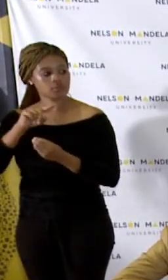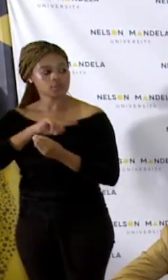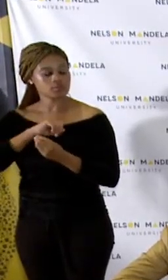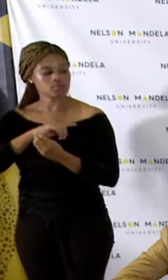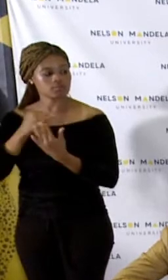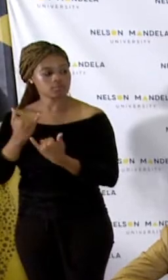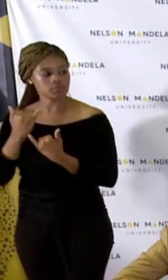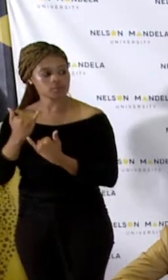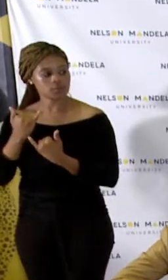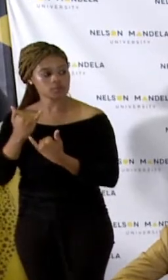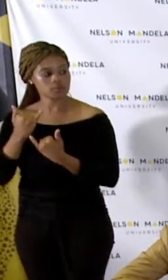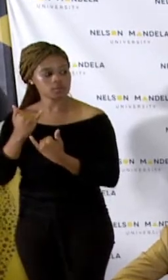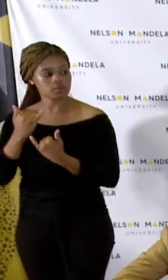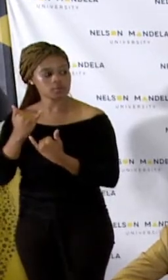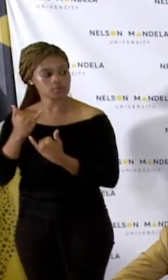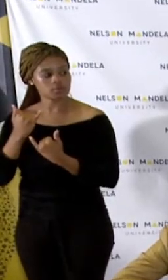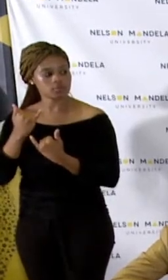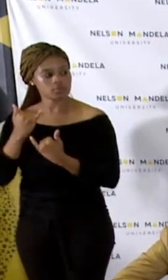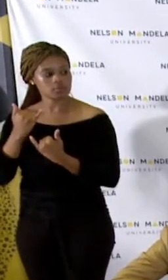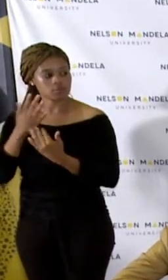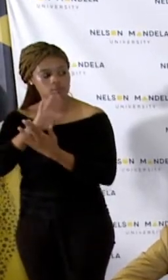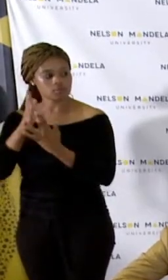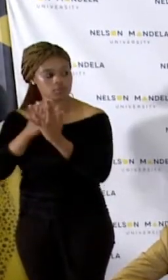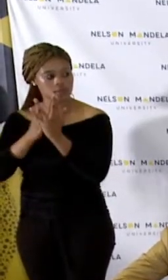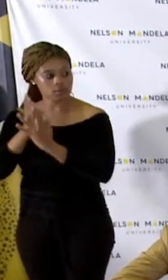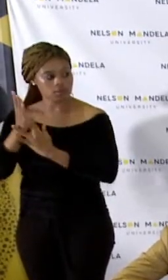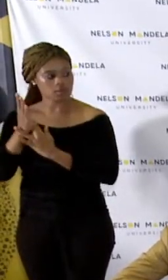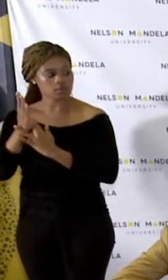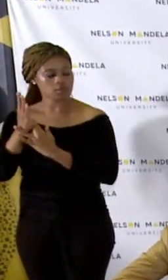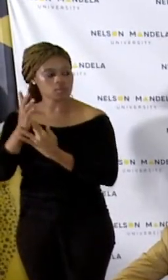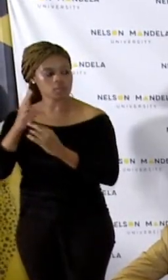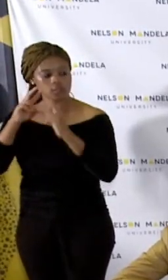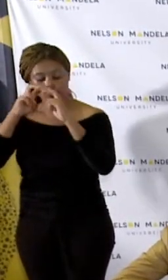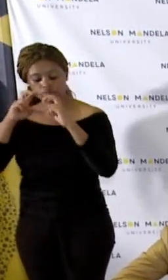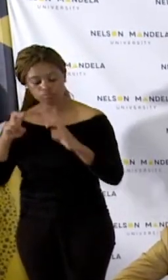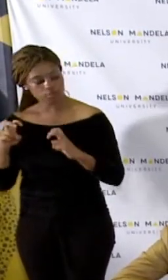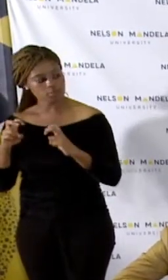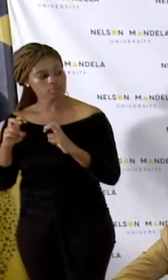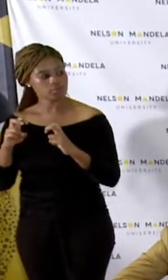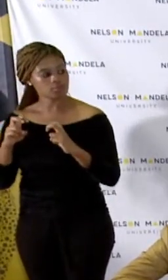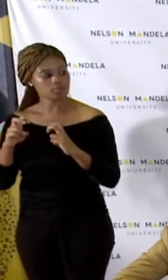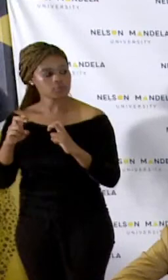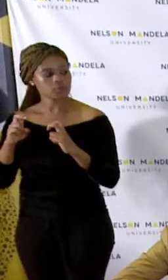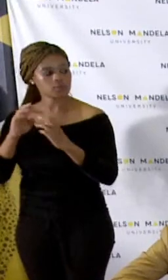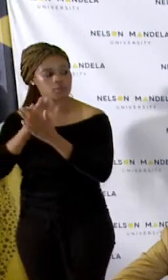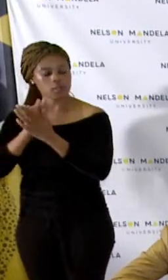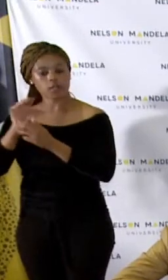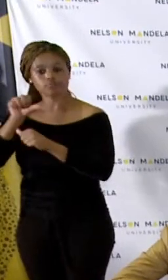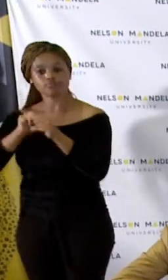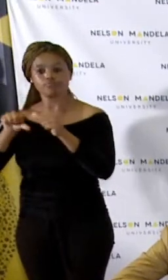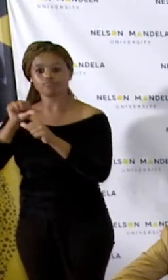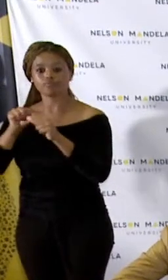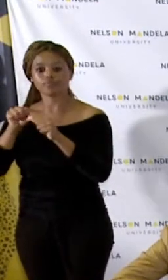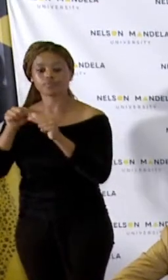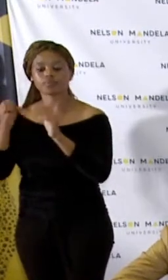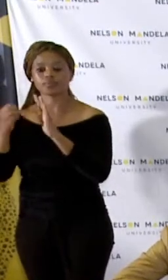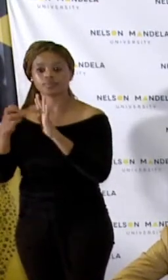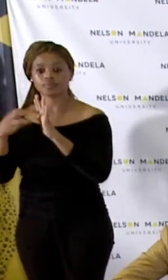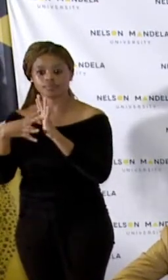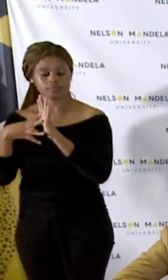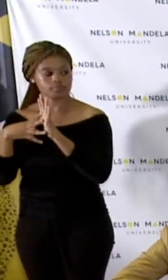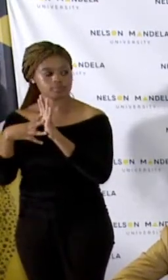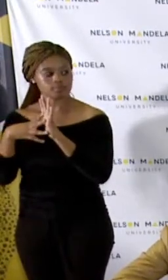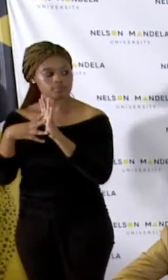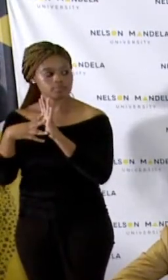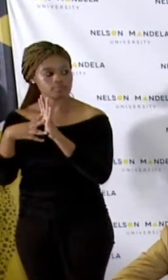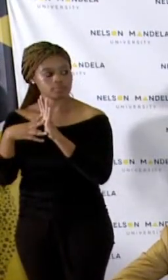moment, tools like ChatGPT don't access content on search engines and on people's social media. But good